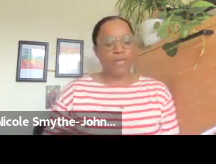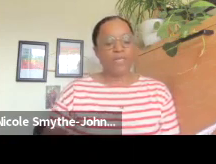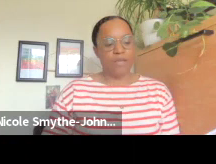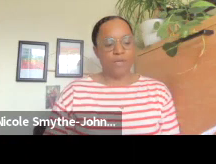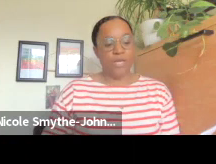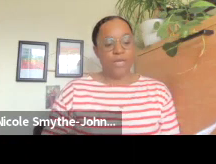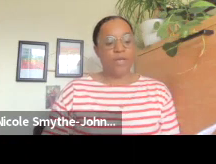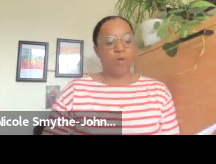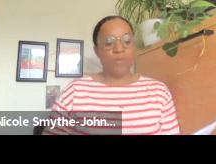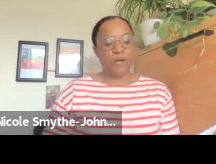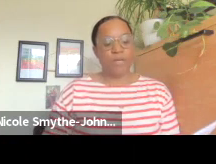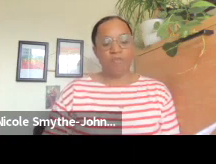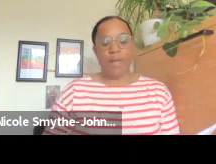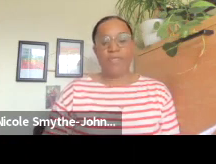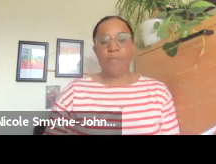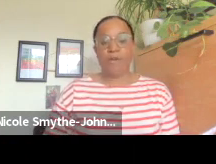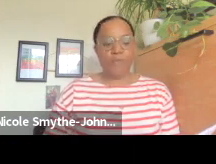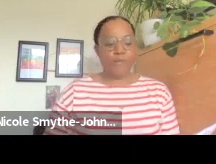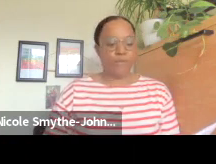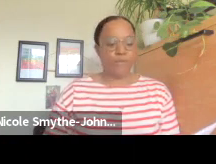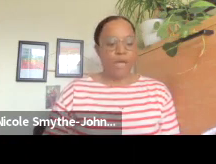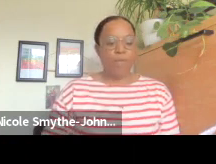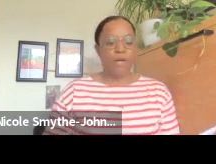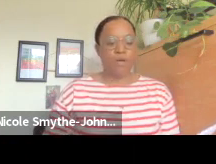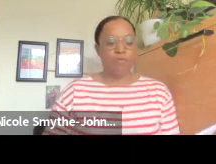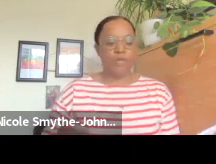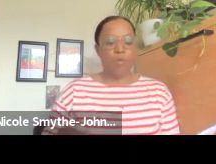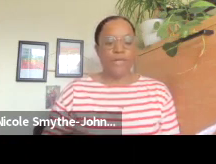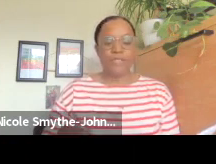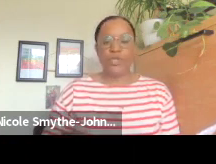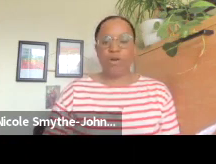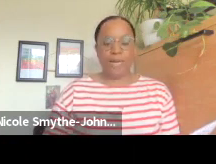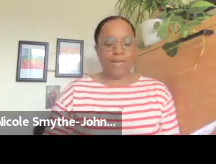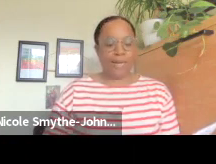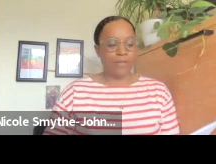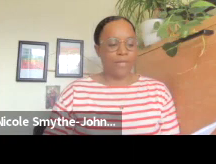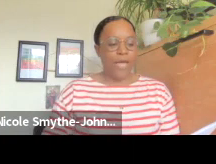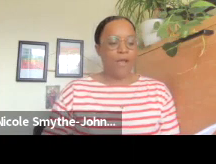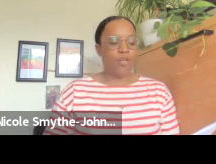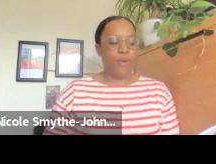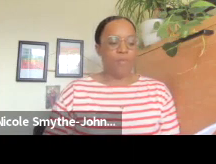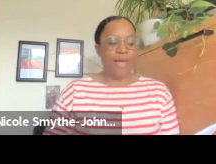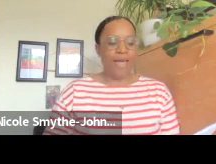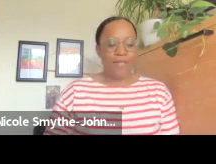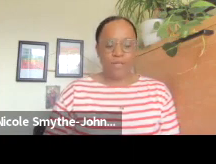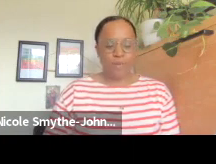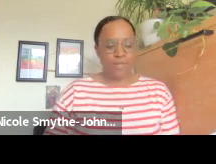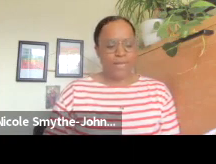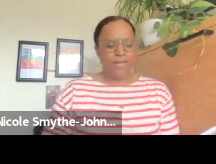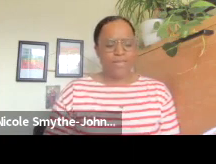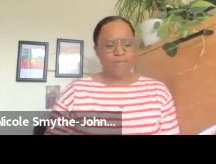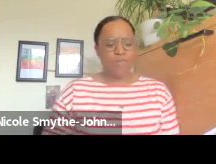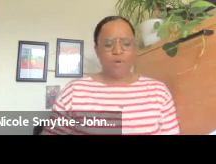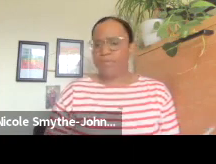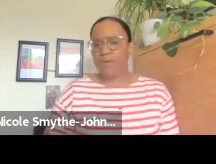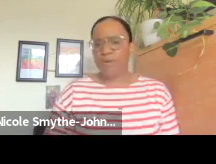and into the image is abruptly cut off by a separate field, marked off with a white chalk-like line and occupied by a cactus plant